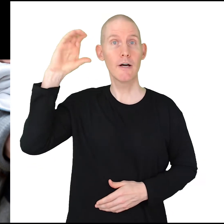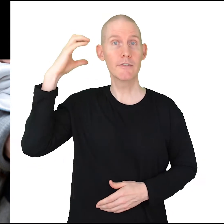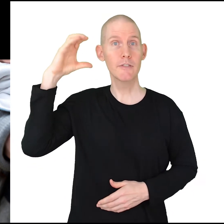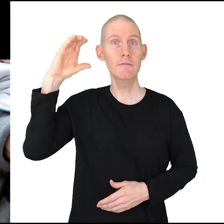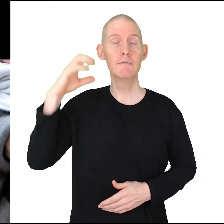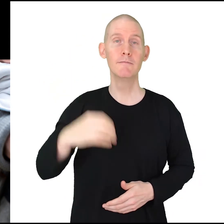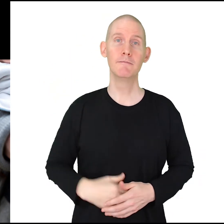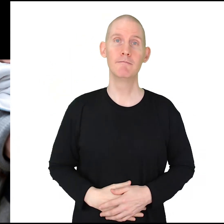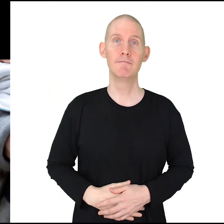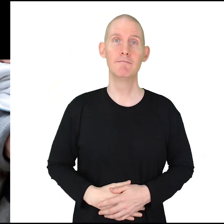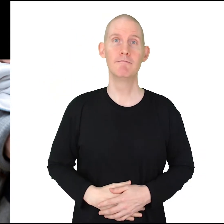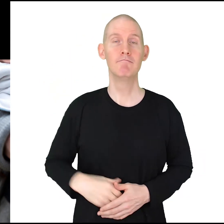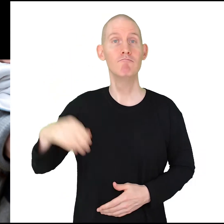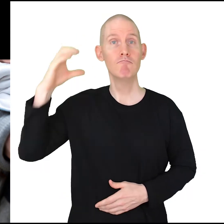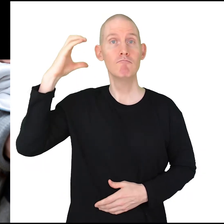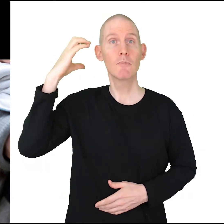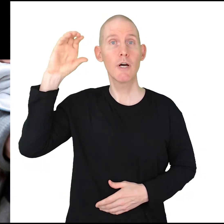cousin, cousin.